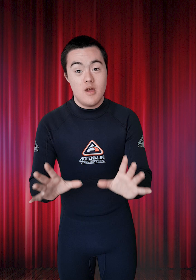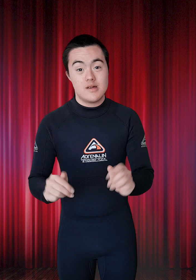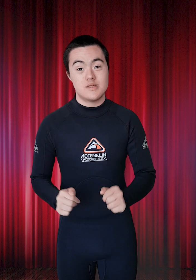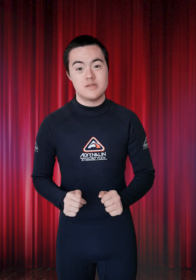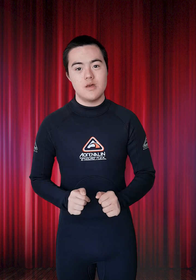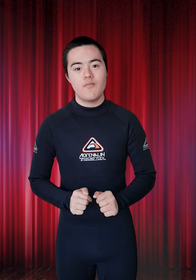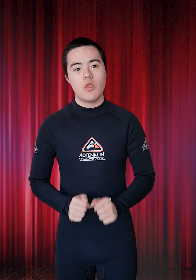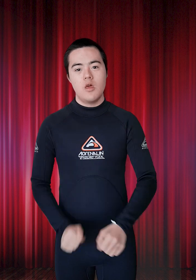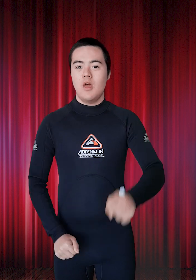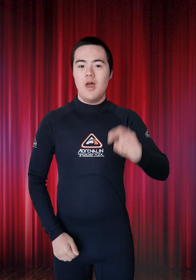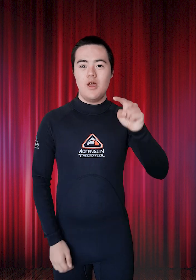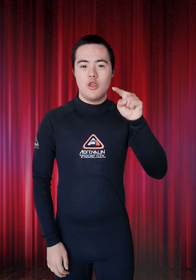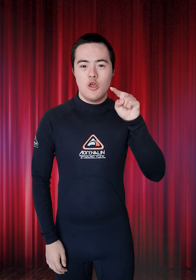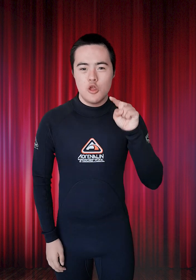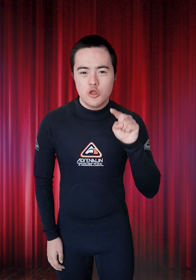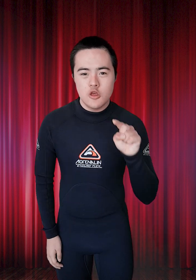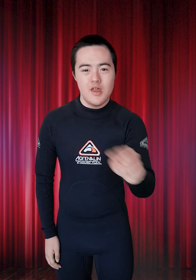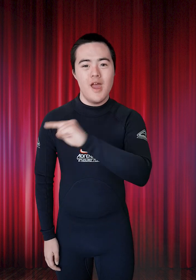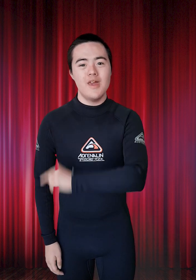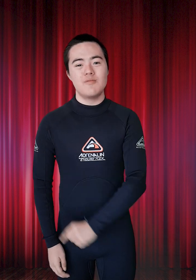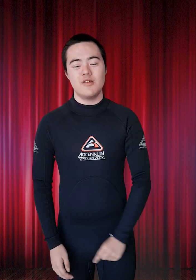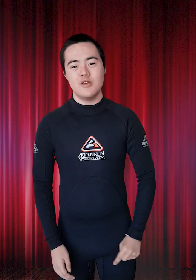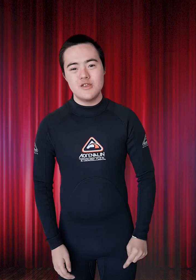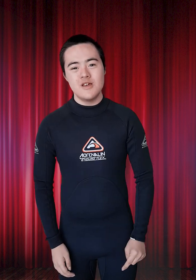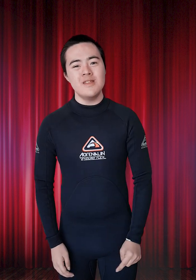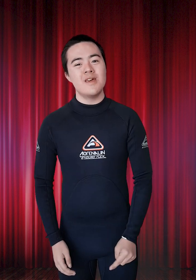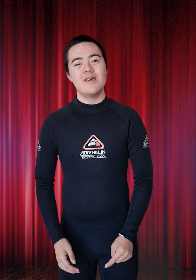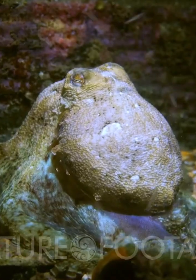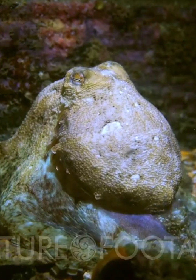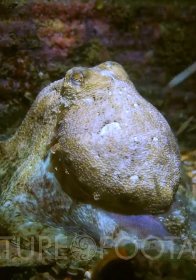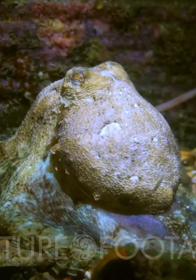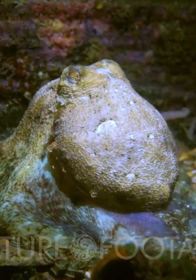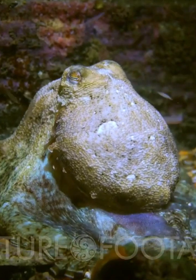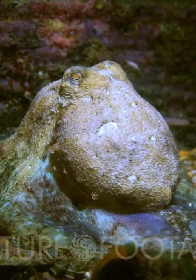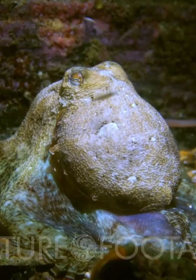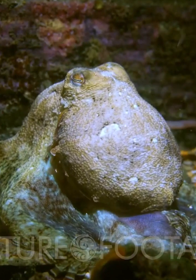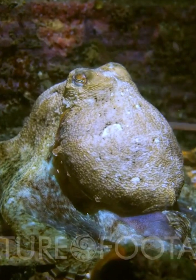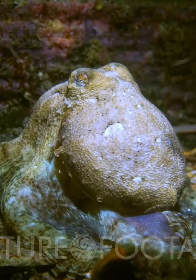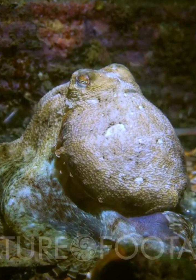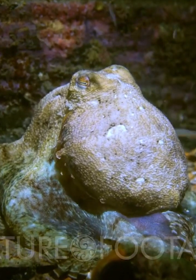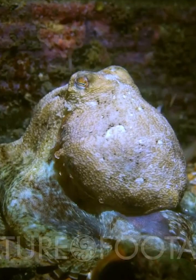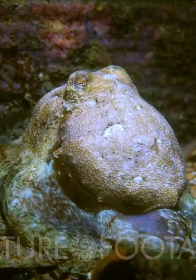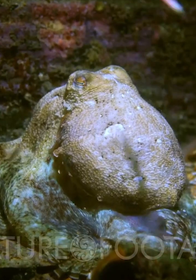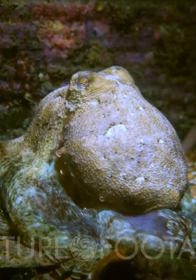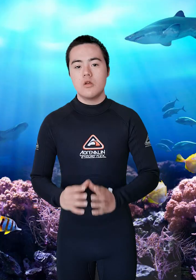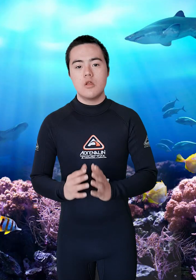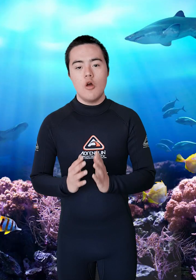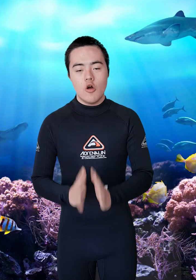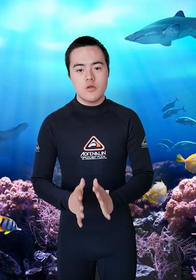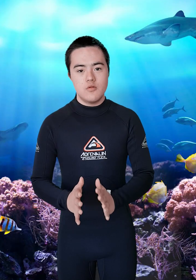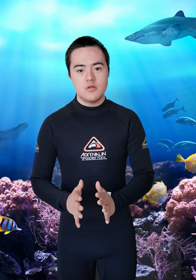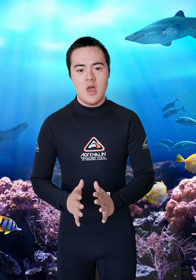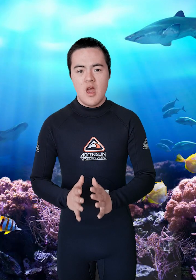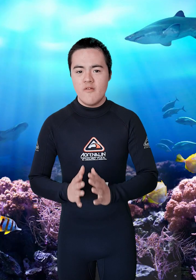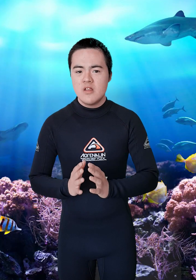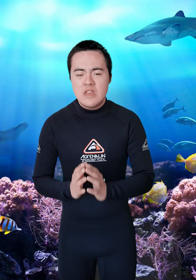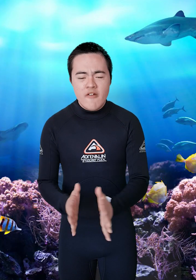tricks. And today's magician is the octopus. The octopus have